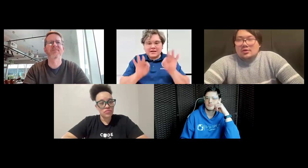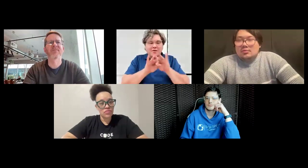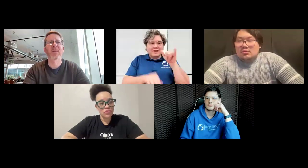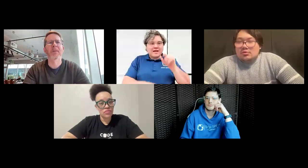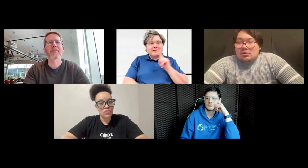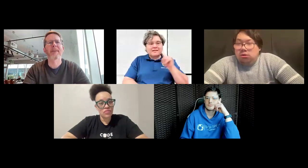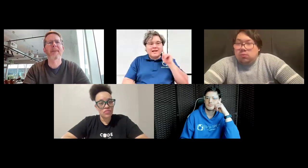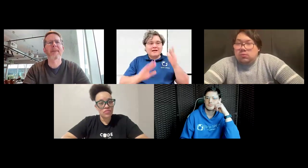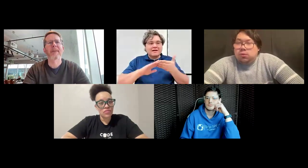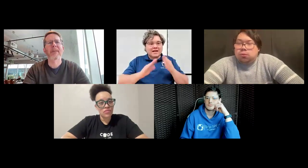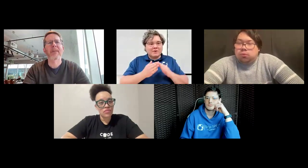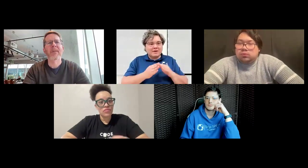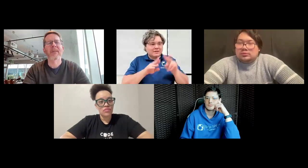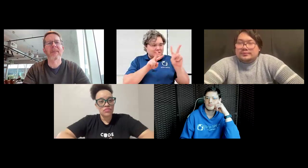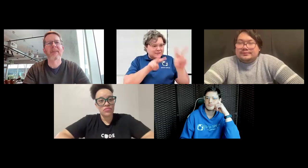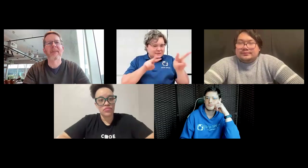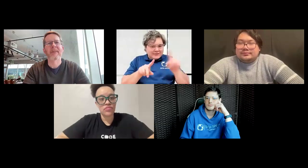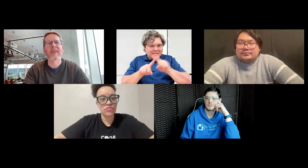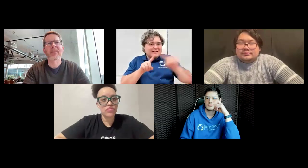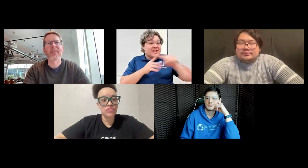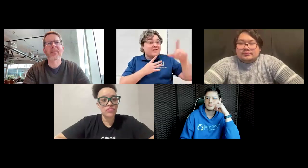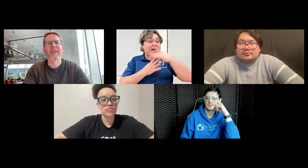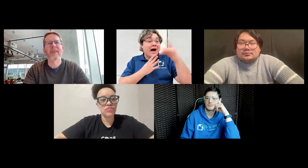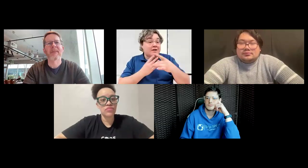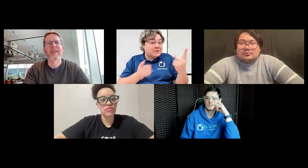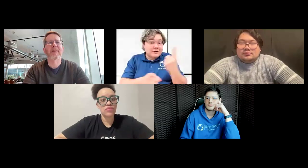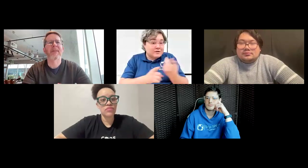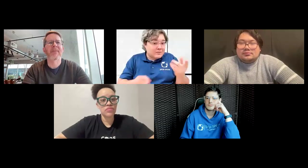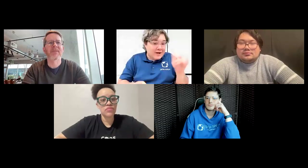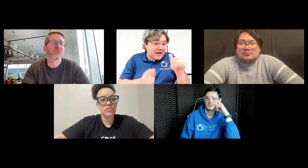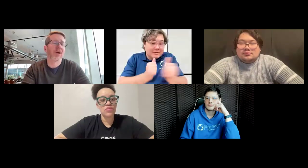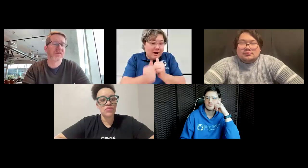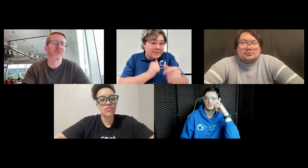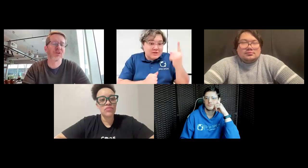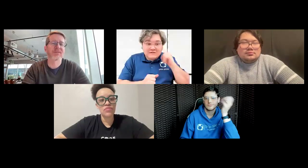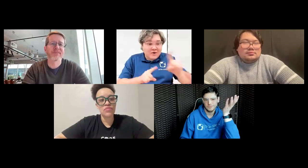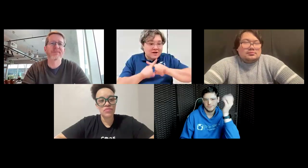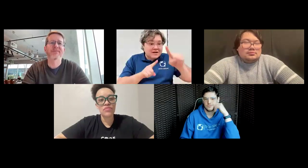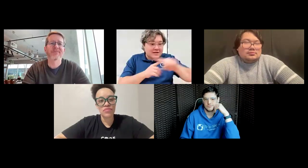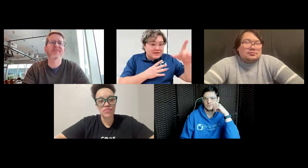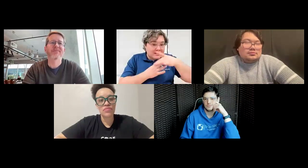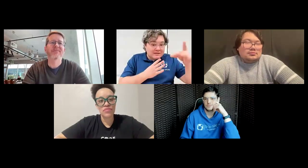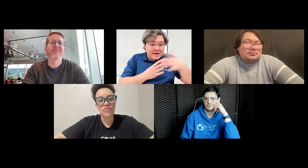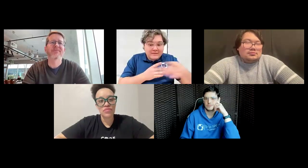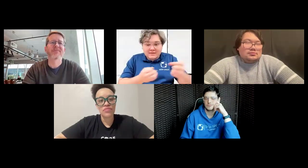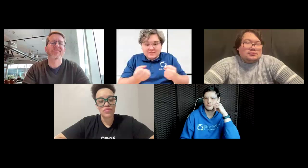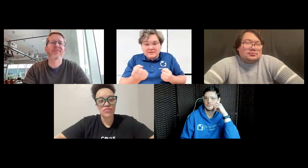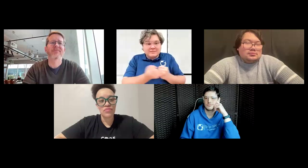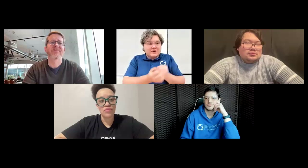Yeah, I think it's also important to be aware, again, with the deaf community, there are different options, right? There are competitors or